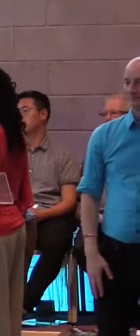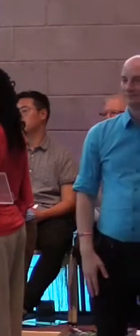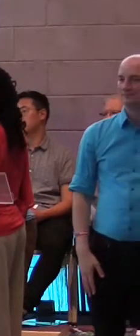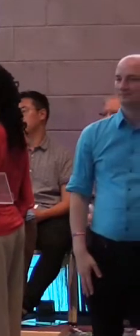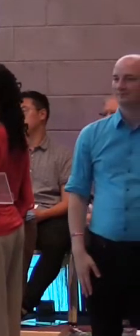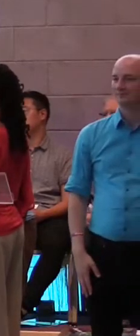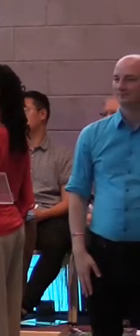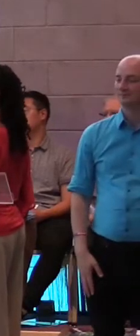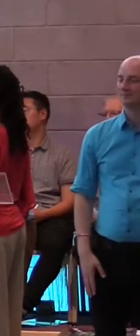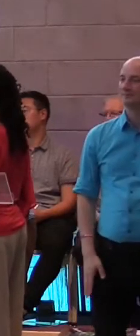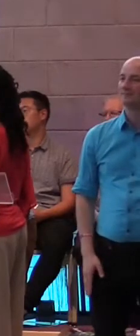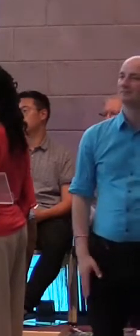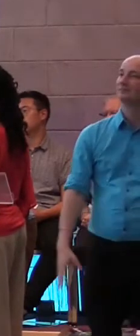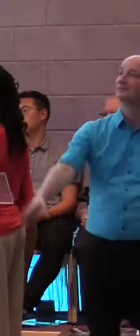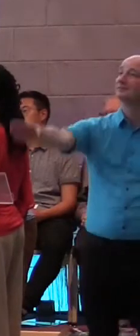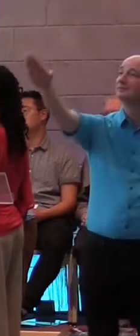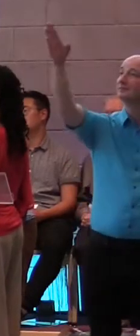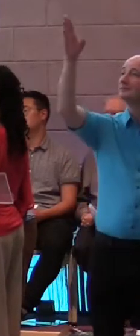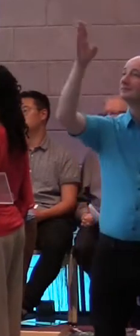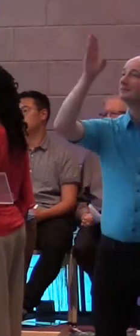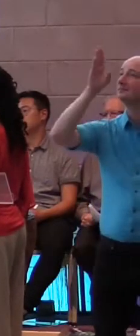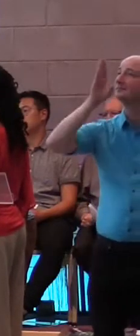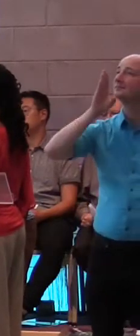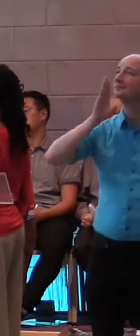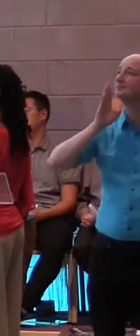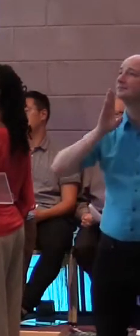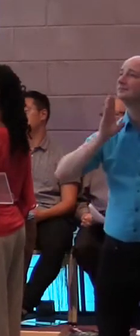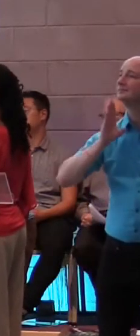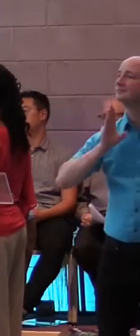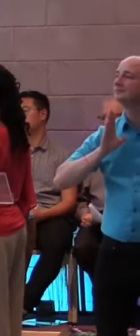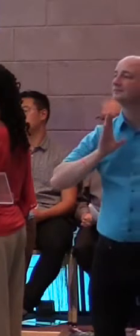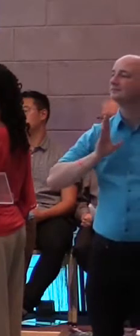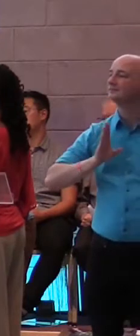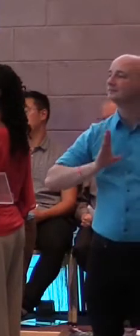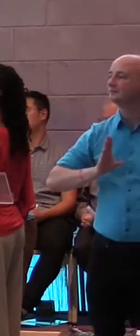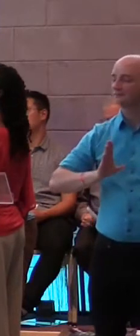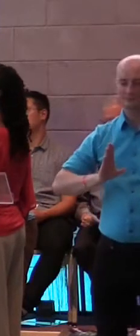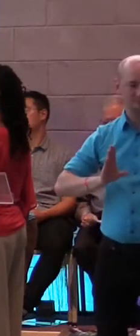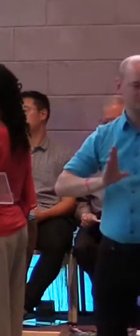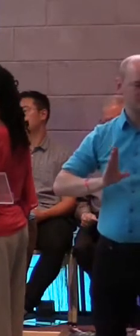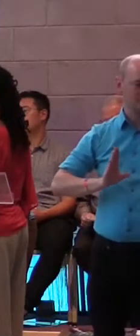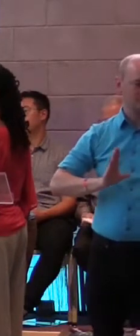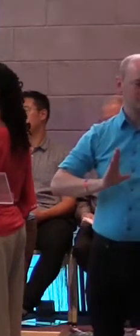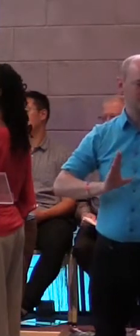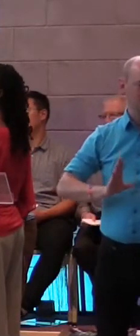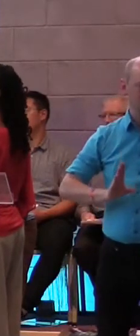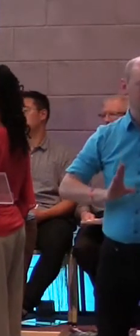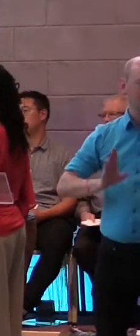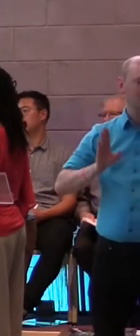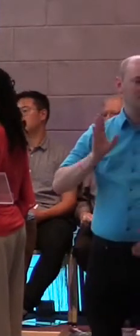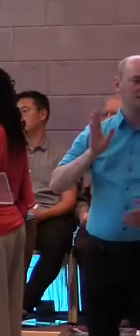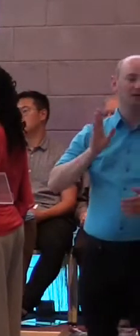God has not promised me